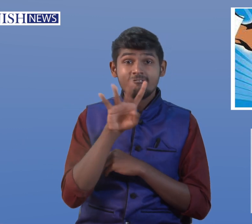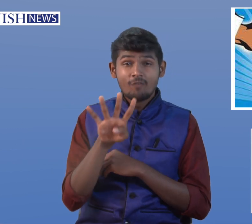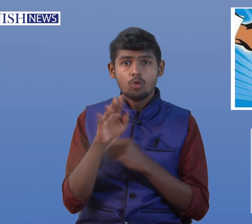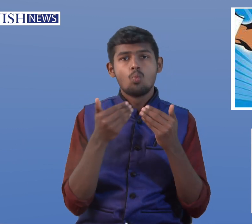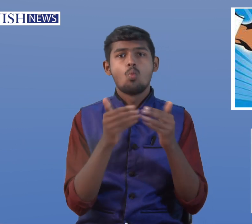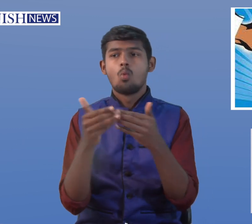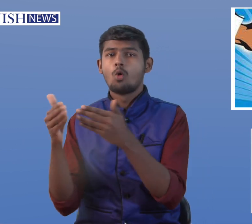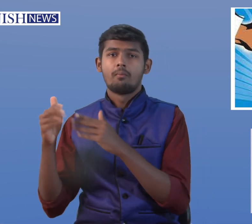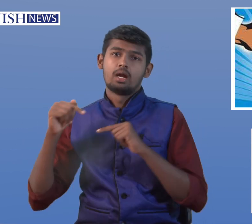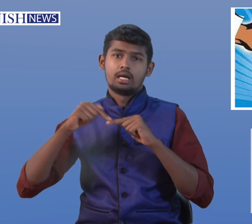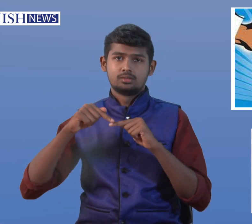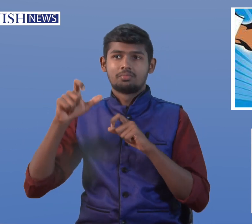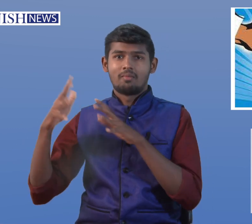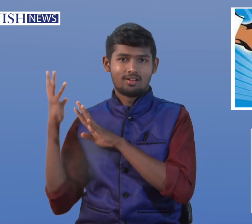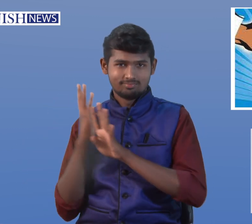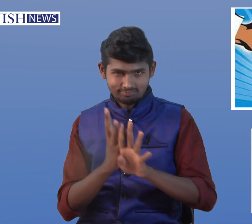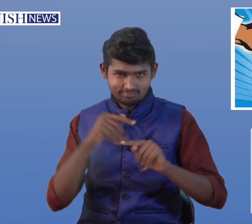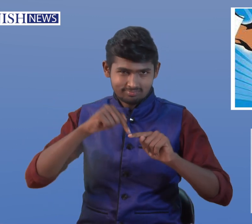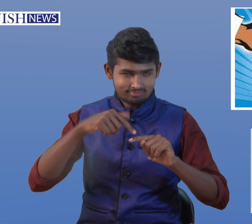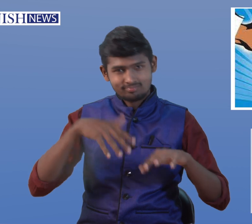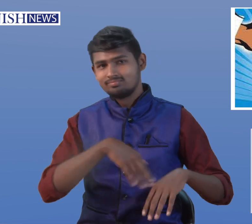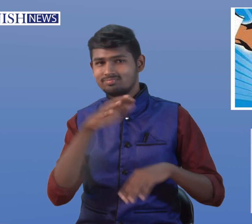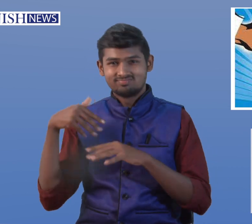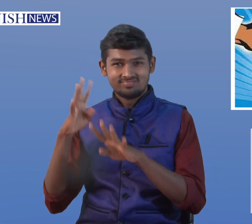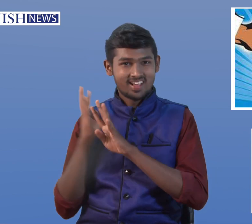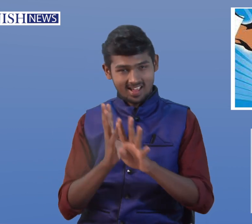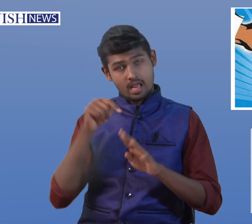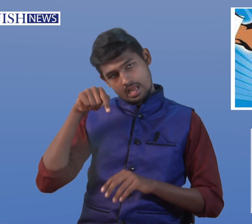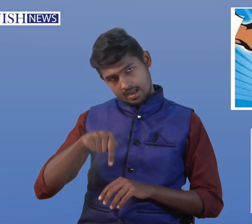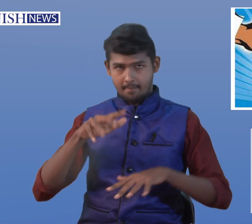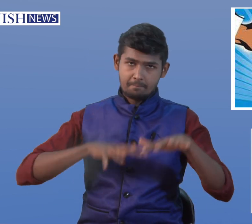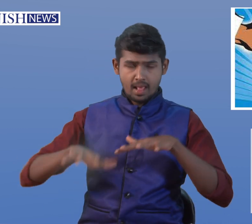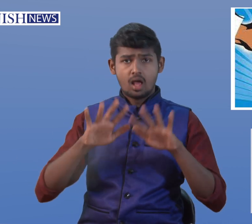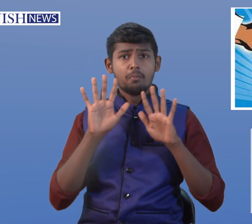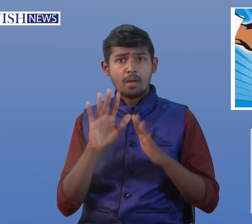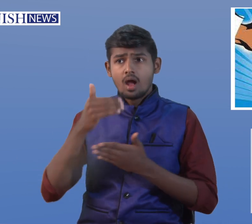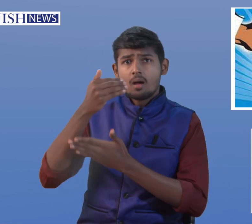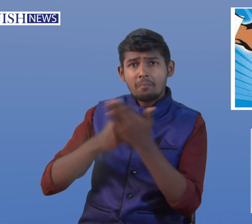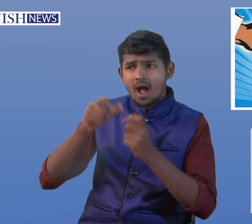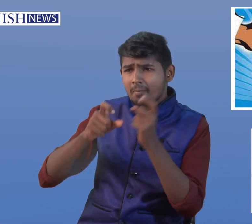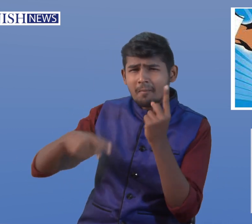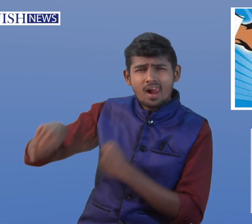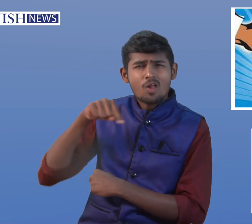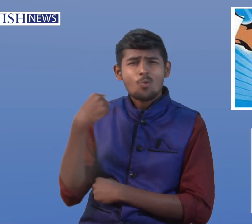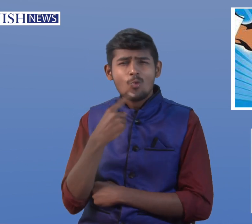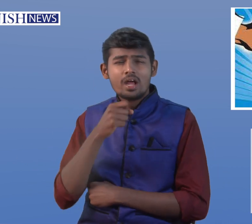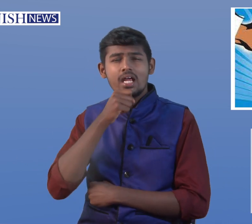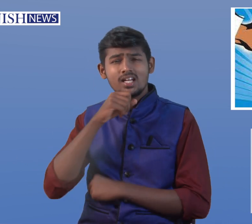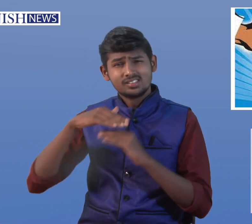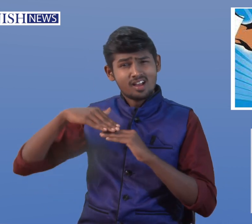a special postal voting centres opened in all the 14 assembly segments in the district. The casting of postal